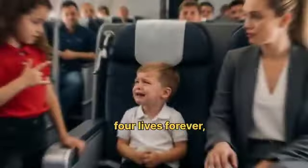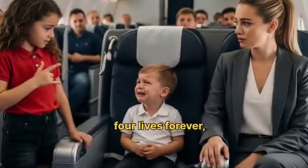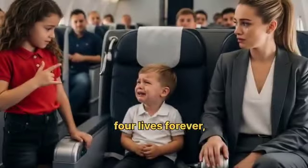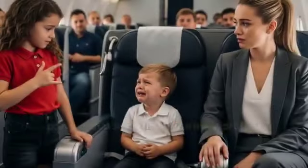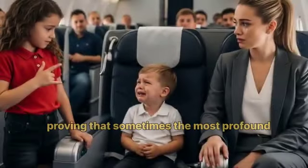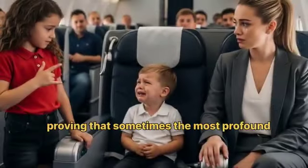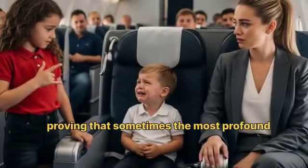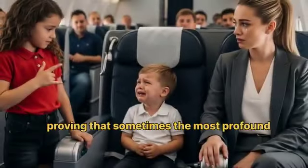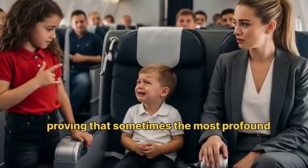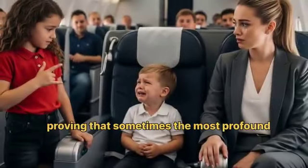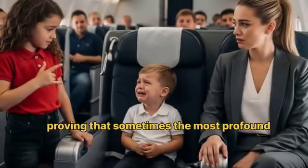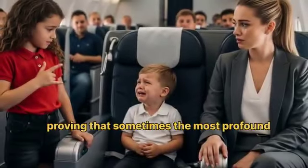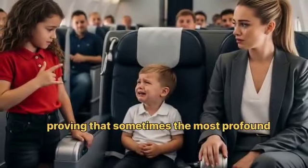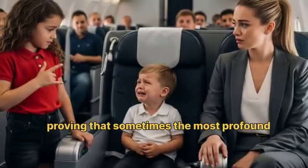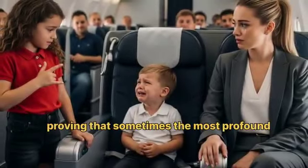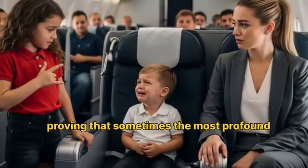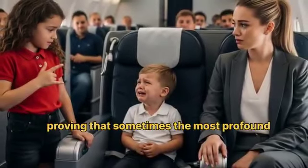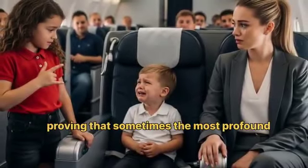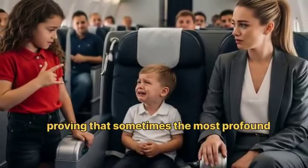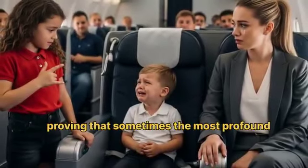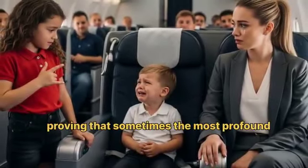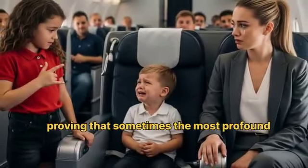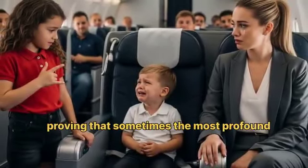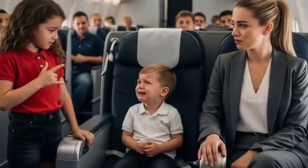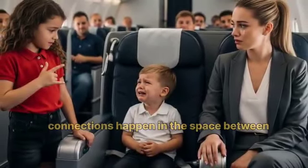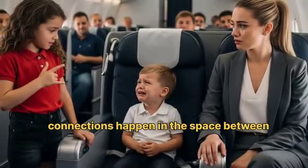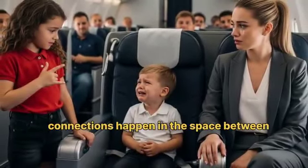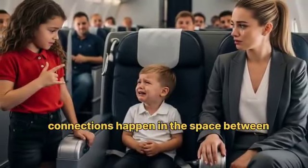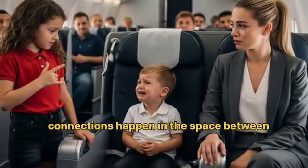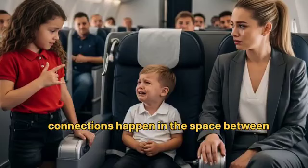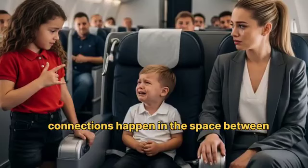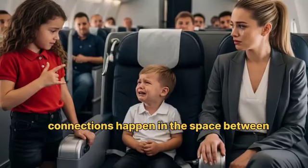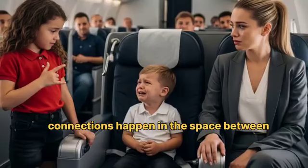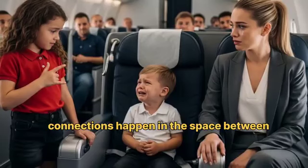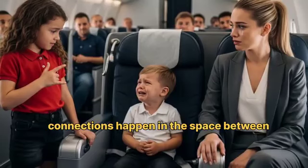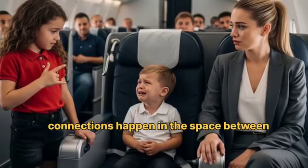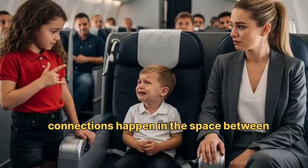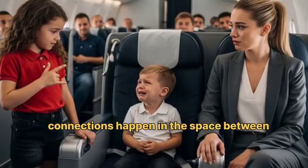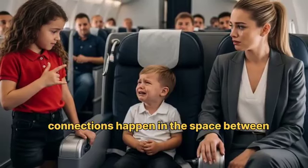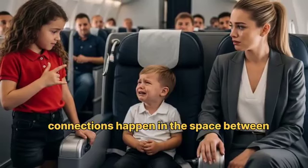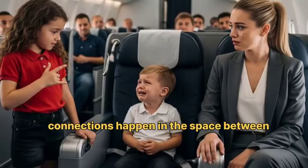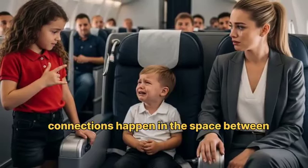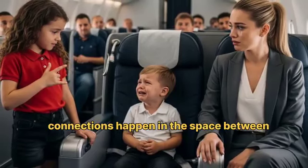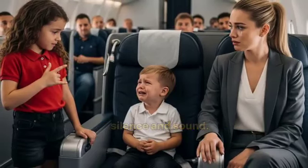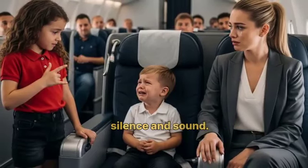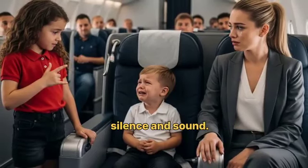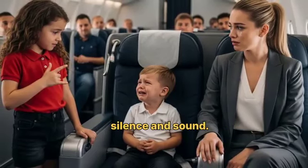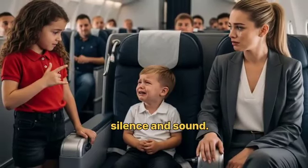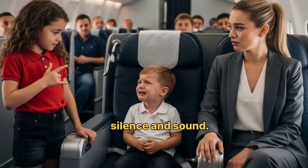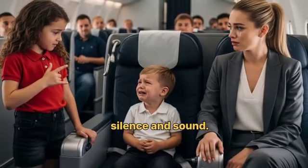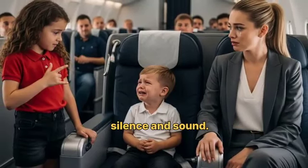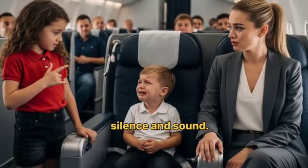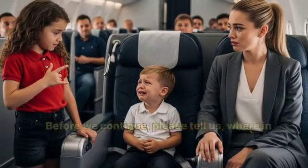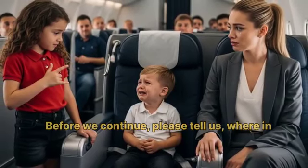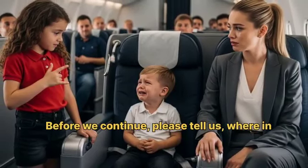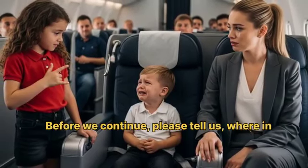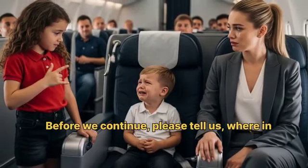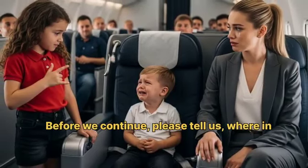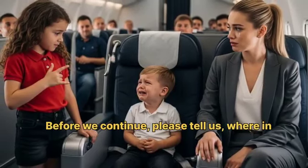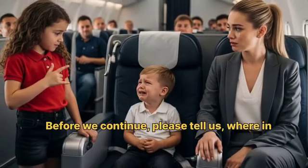forever, proving that sometimes the most profound connections happen in the space between silence and sound. Before we